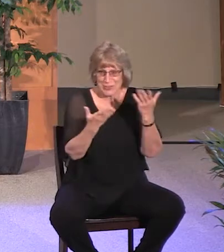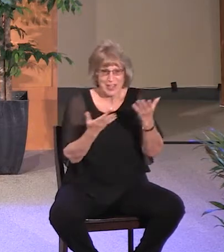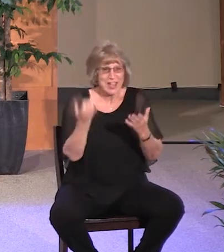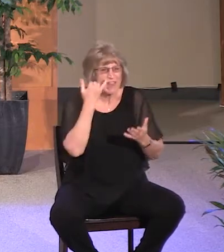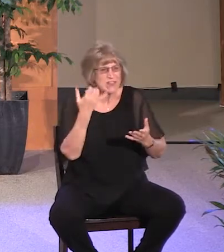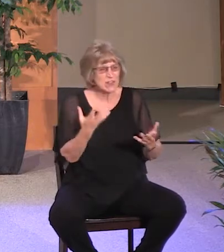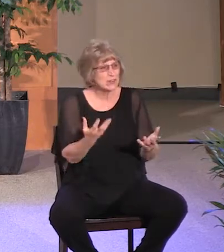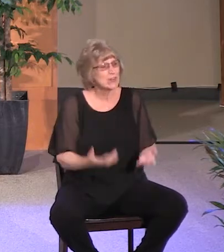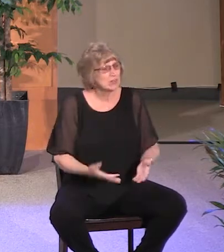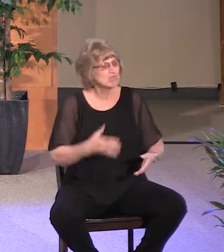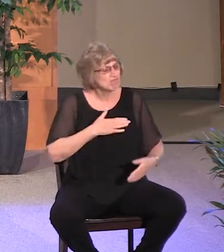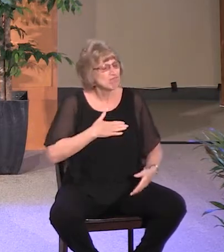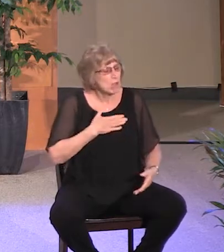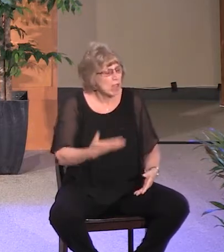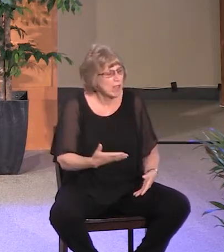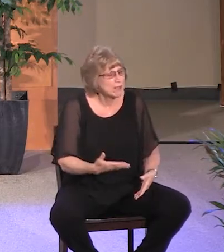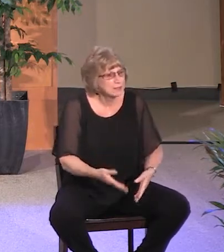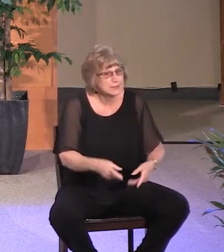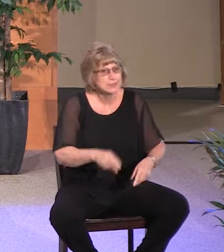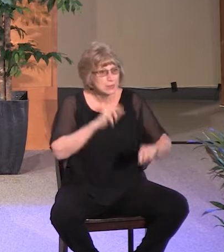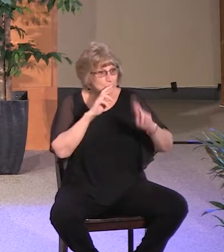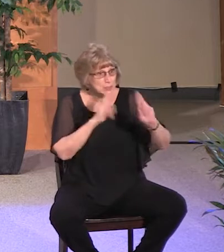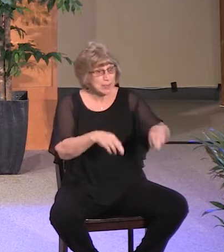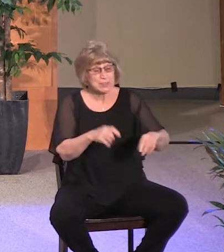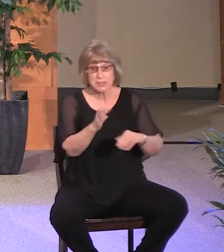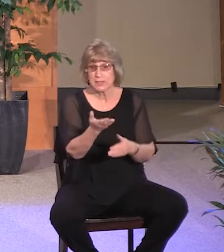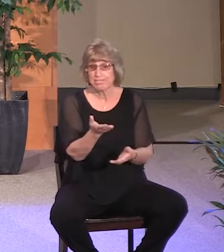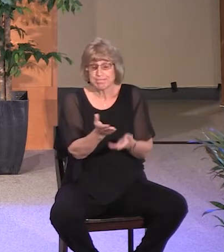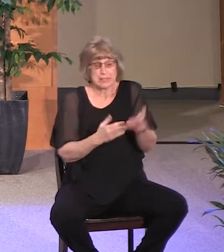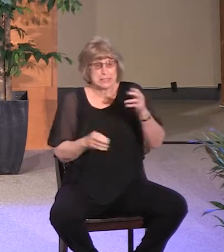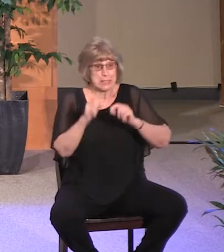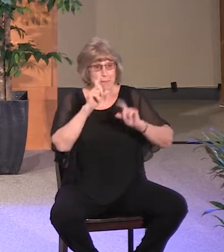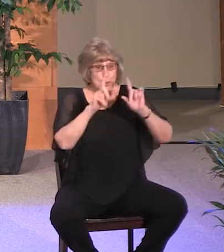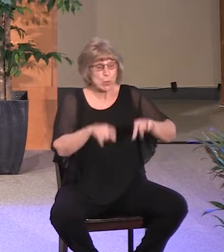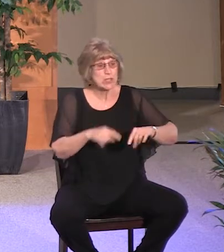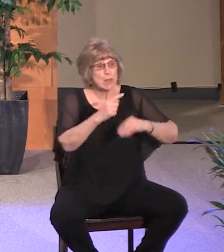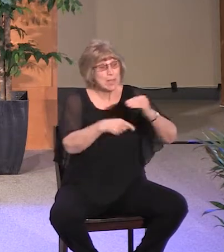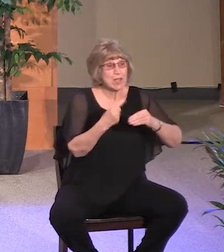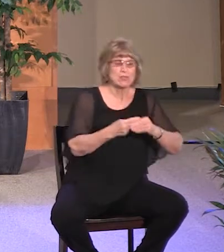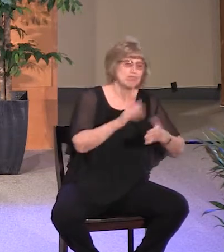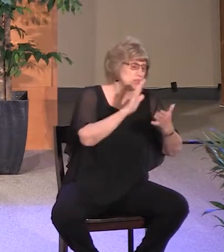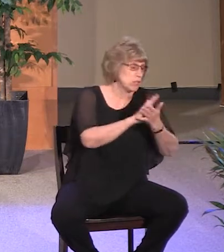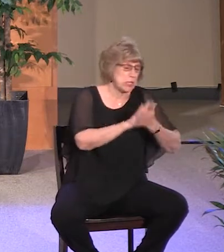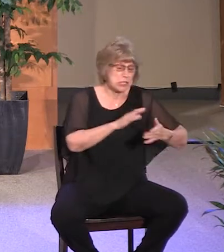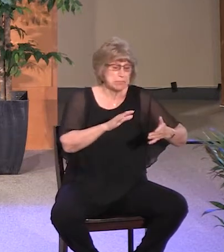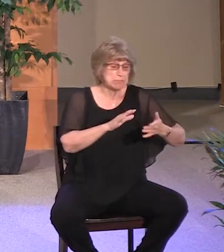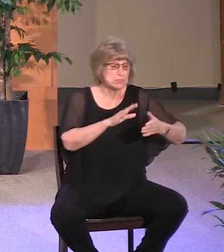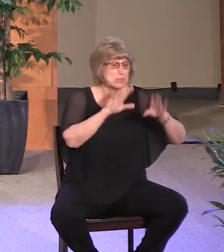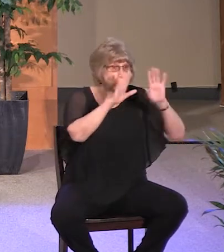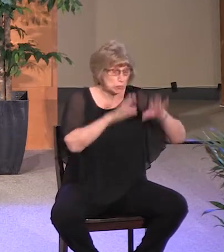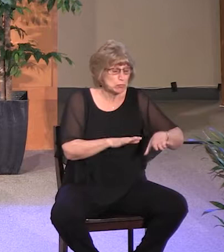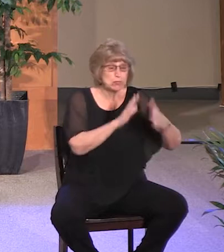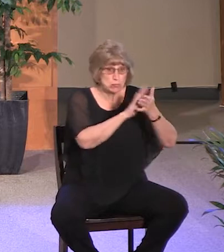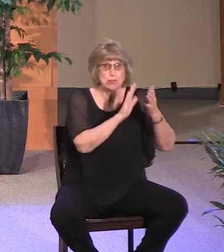to answer some questions about what you learned in Sunday school or religious training about heaven. Fair?